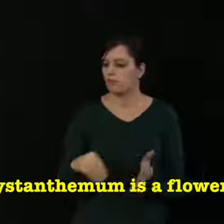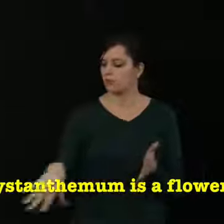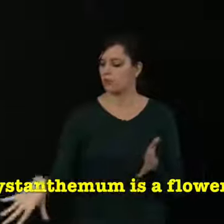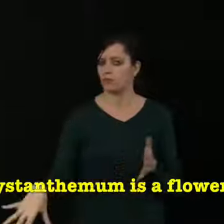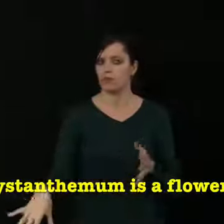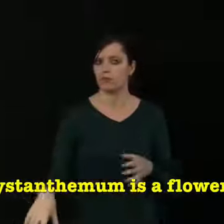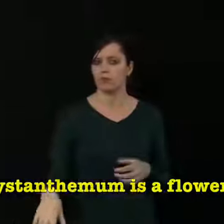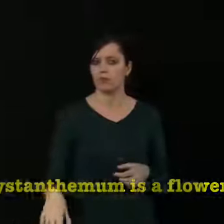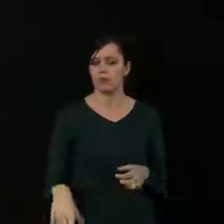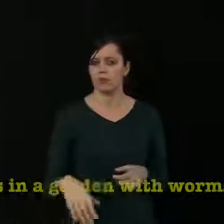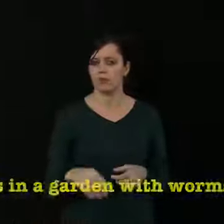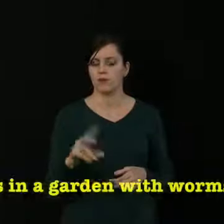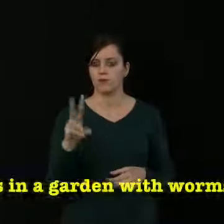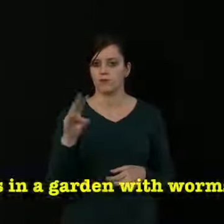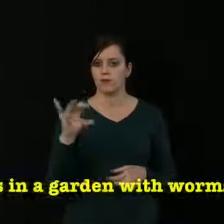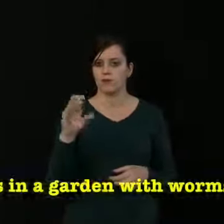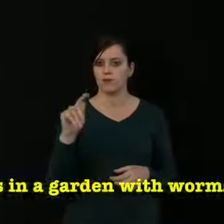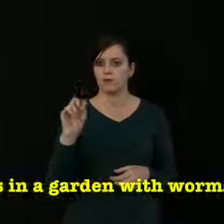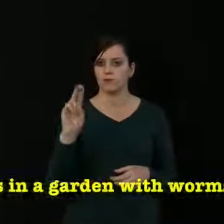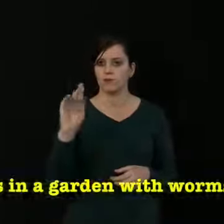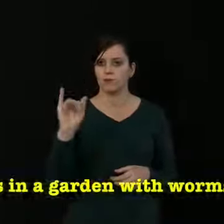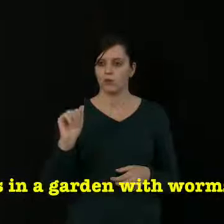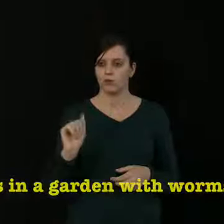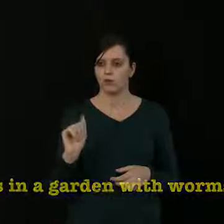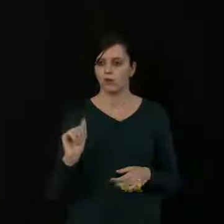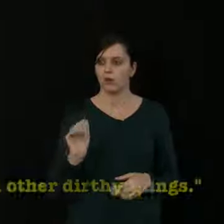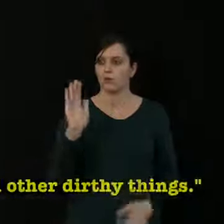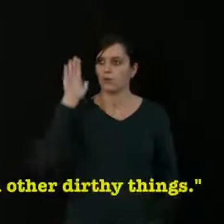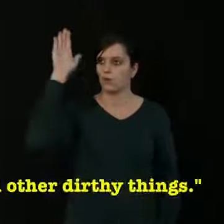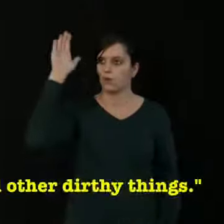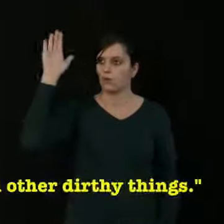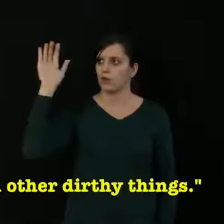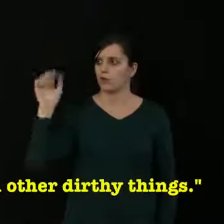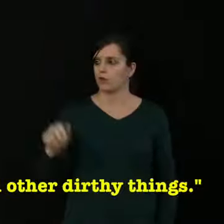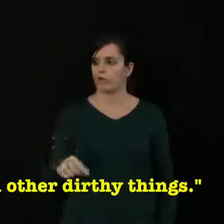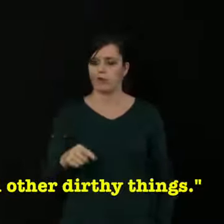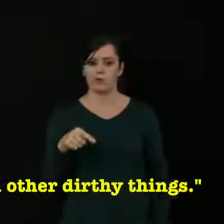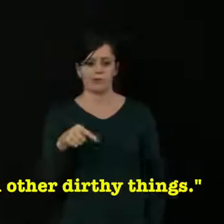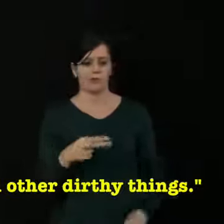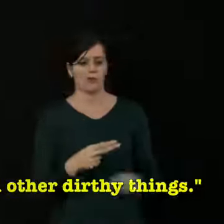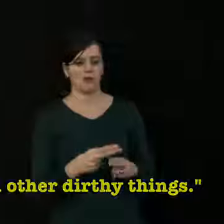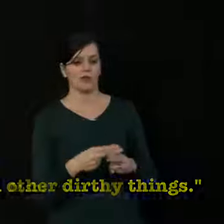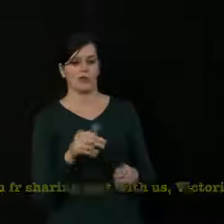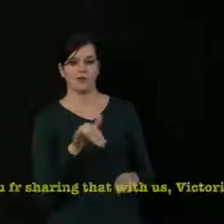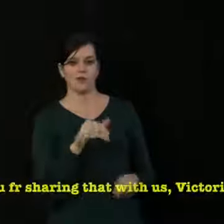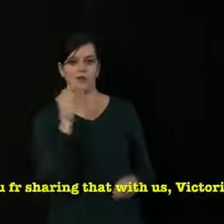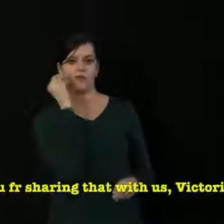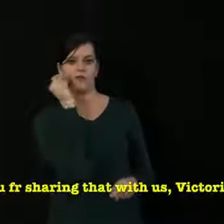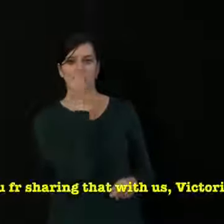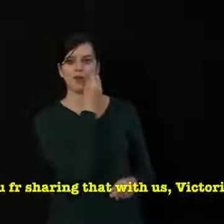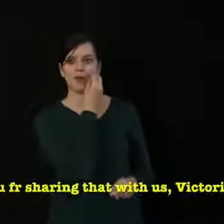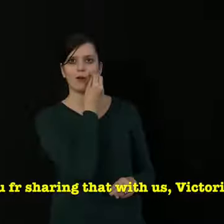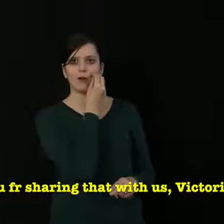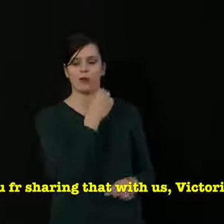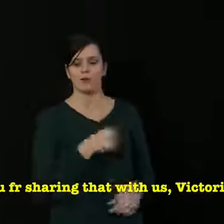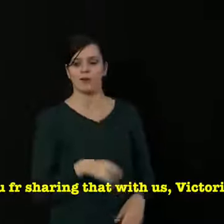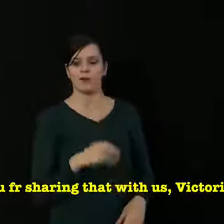is a flower. It lives in a garden with worms and other dirty things." "Thank you for sharing that with